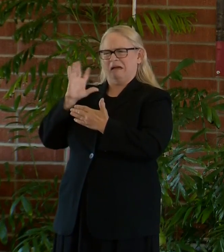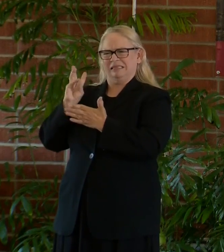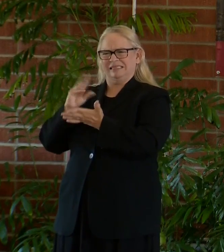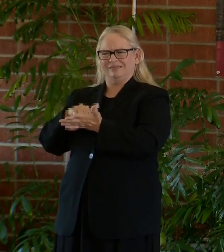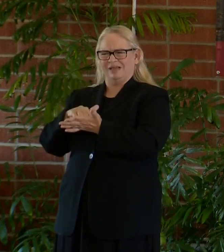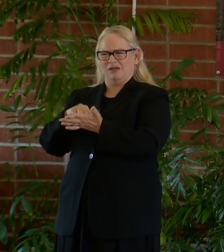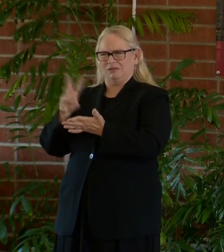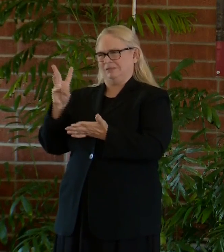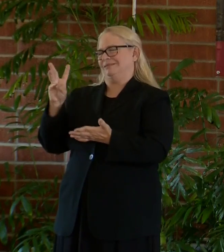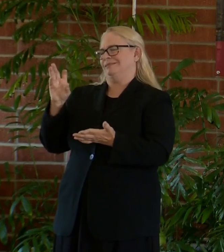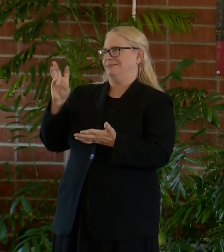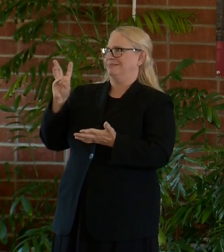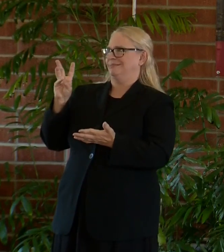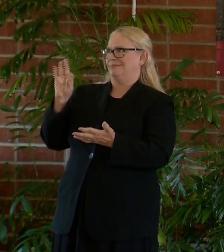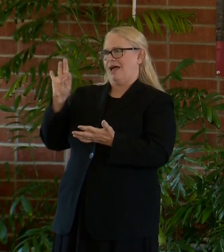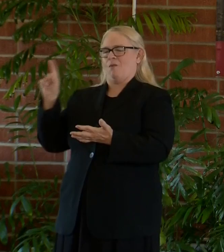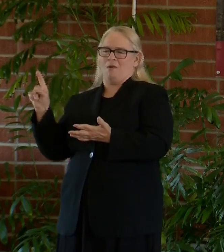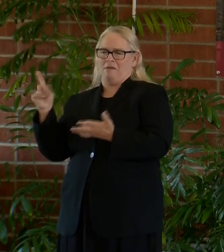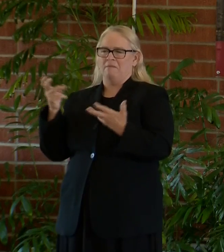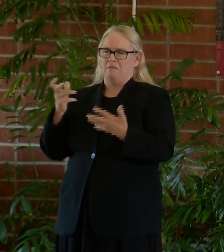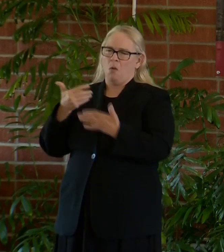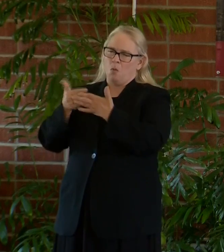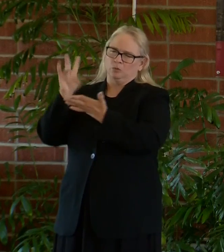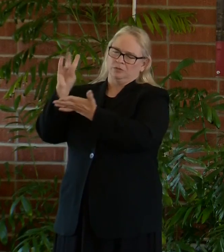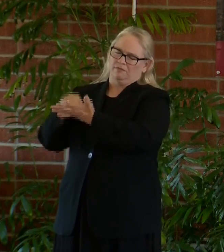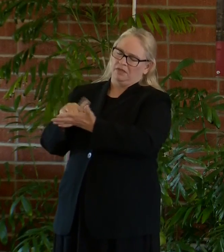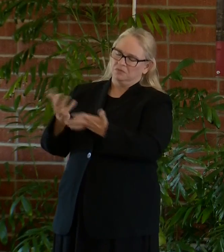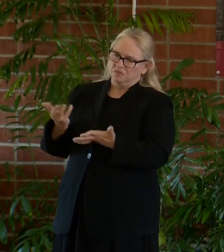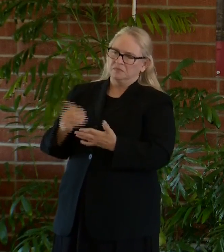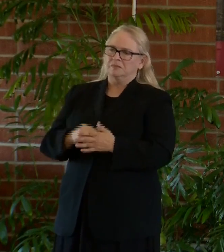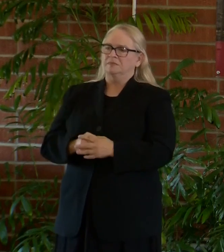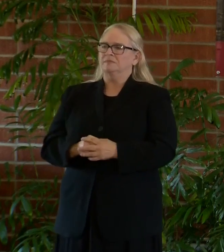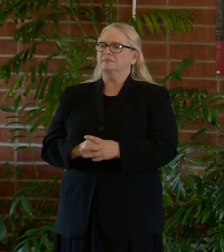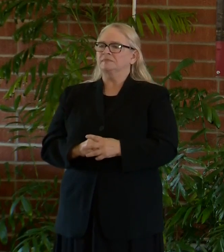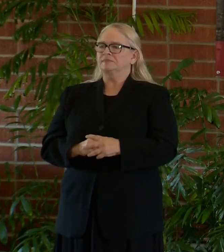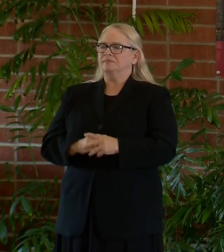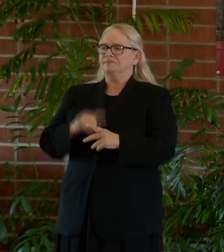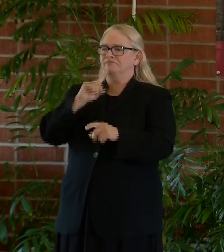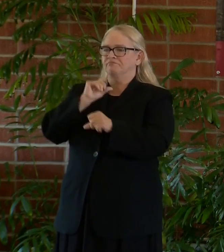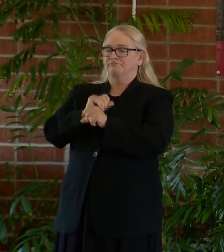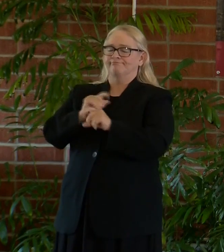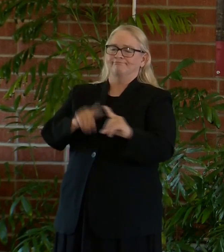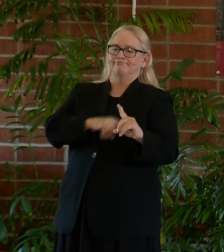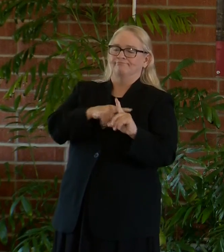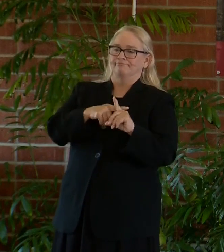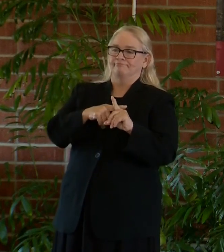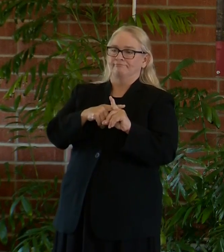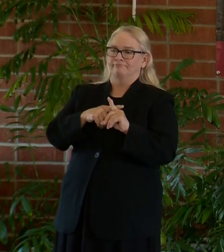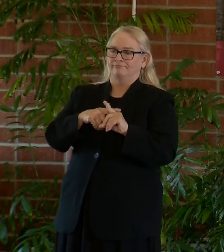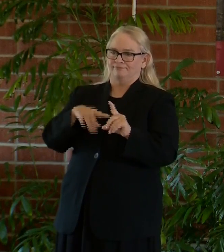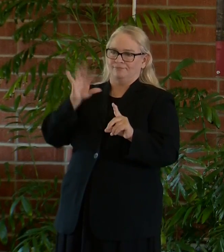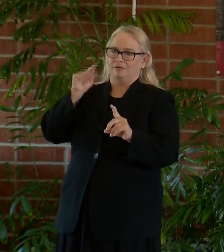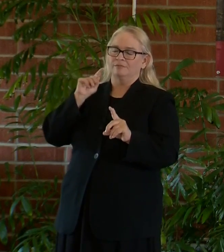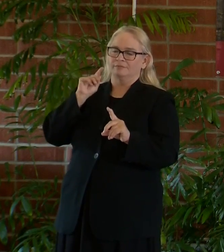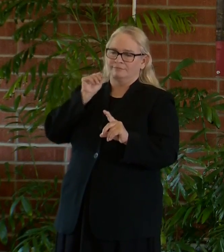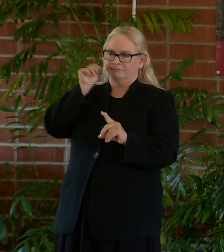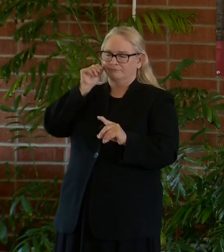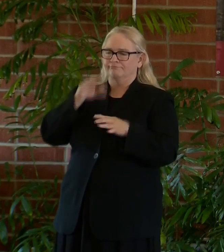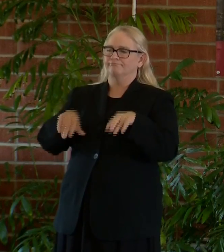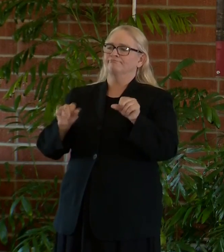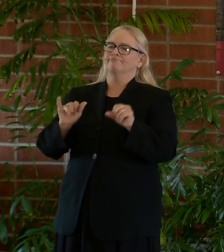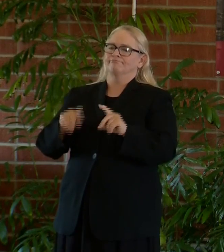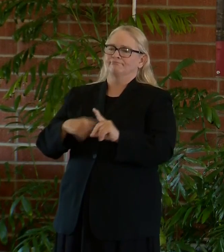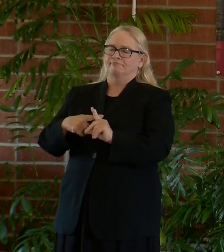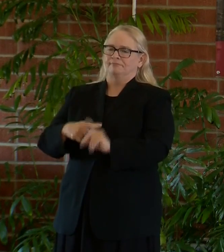6,891 to be exact, tested positive yesterday. Again, a positivity rate over a 14-day period at